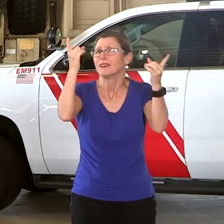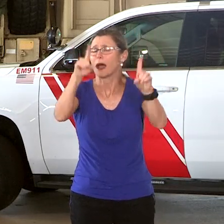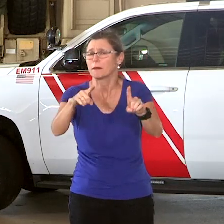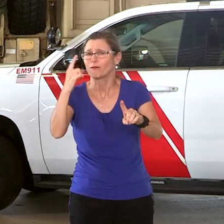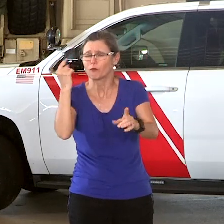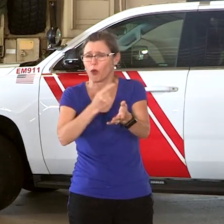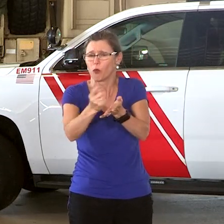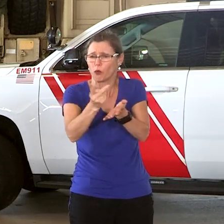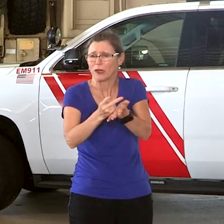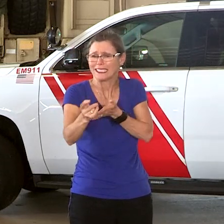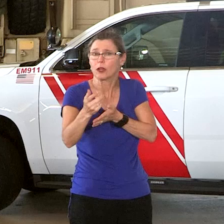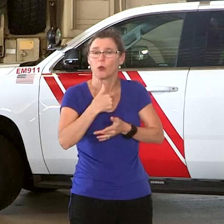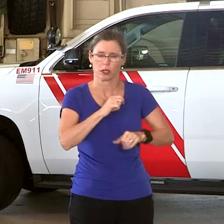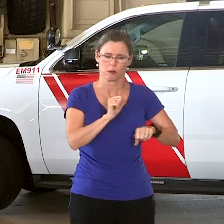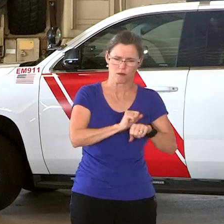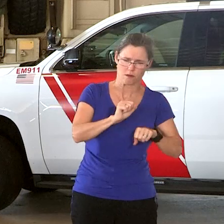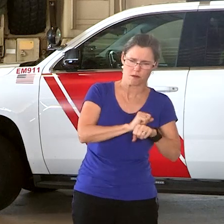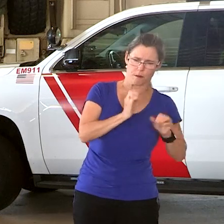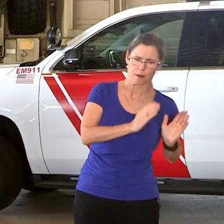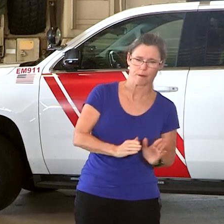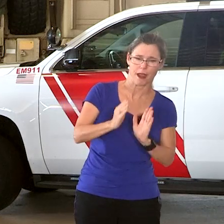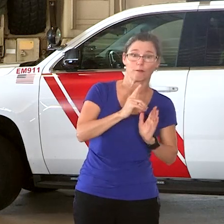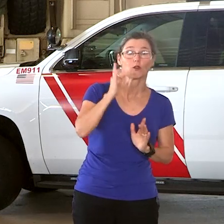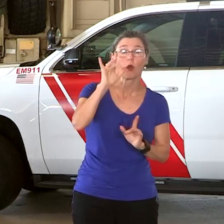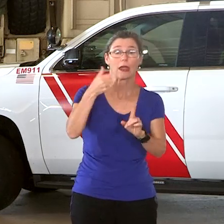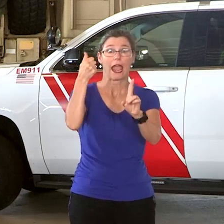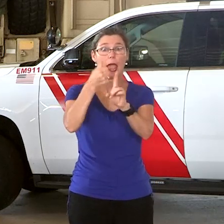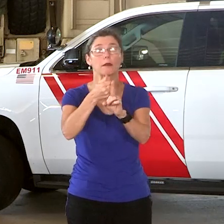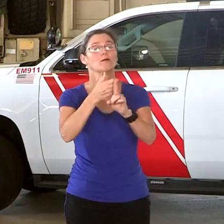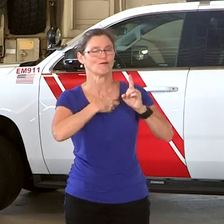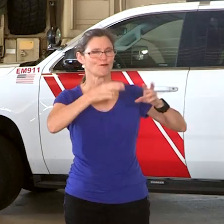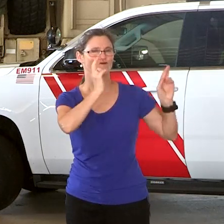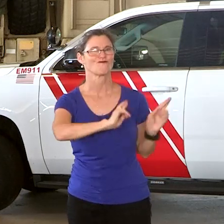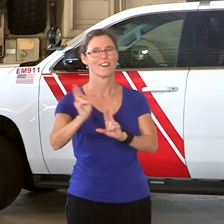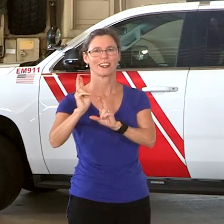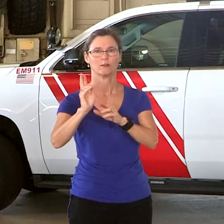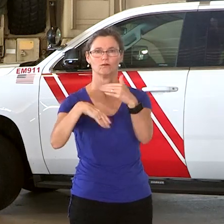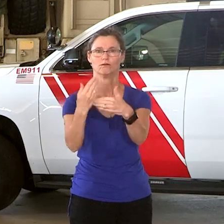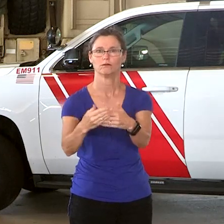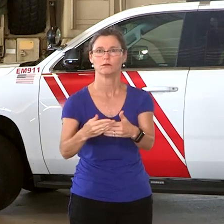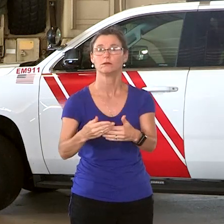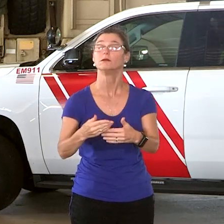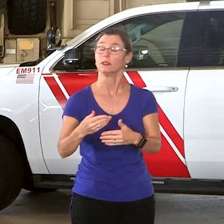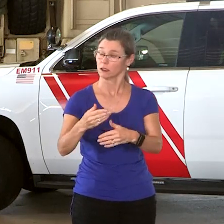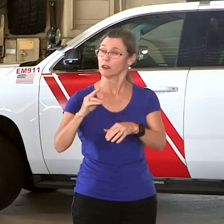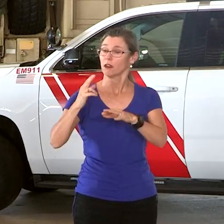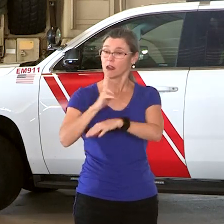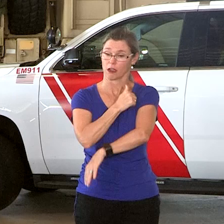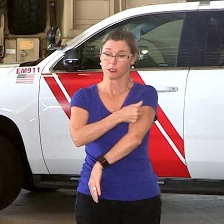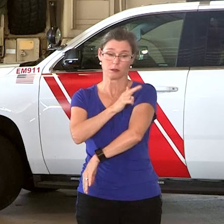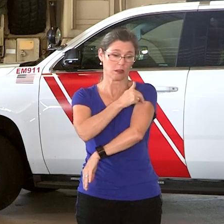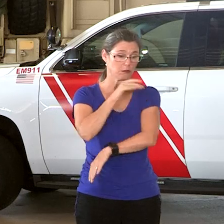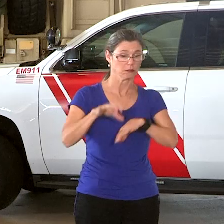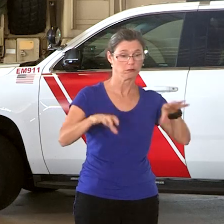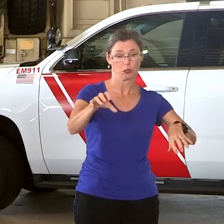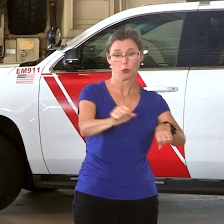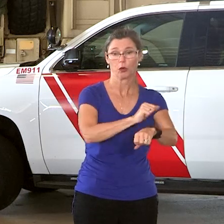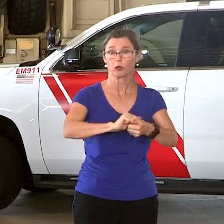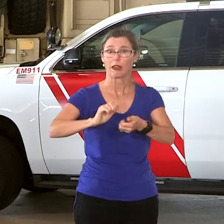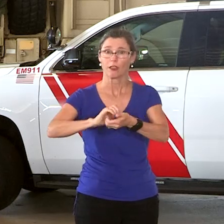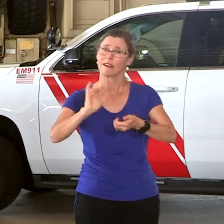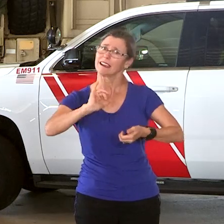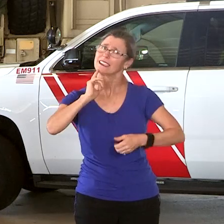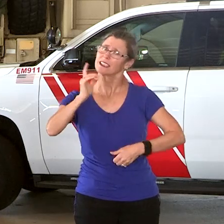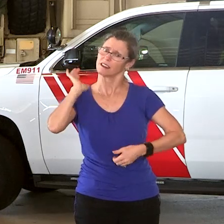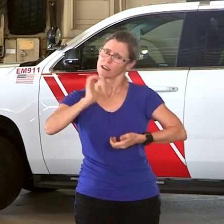coming weeks. And we are working together very collaboratively in ways that are unprecedented.